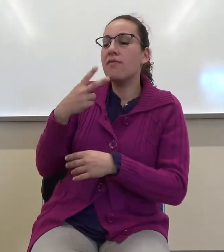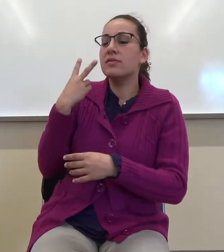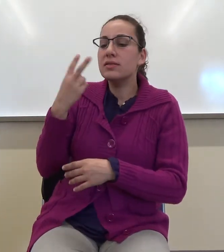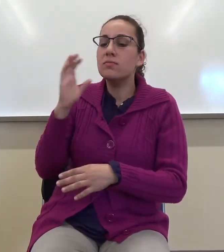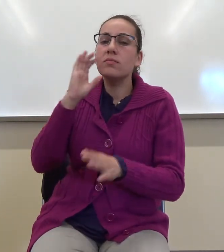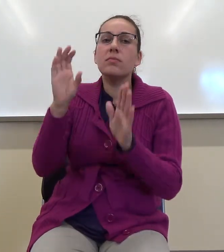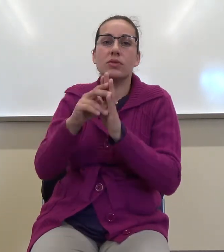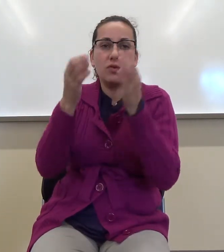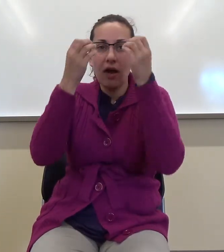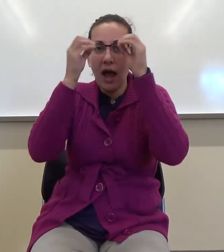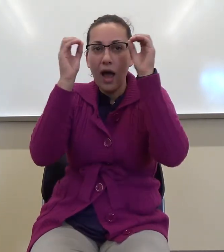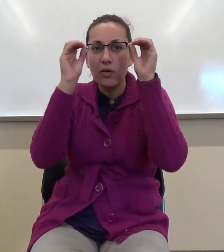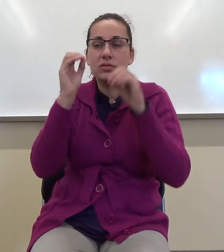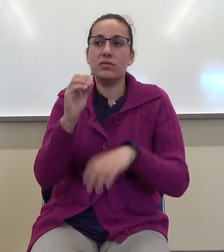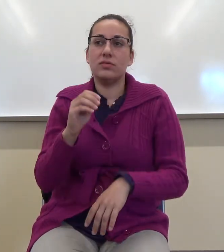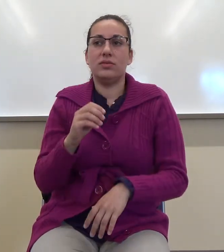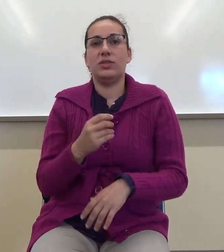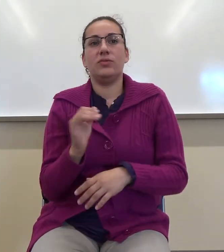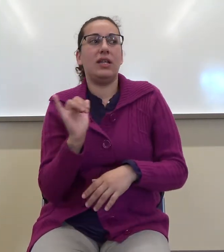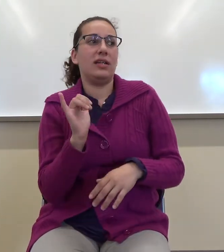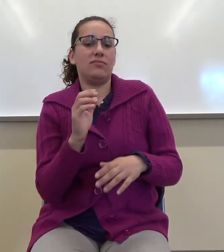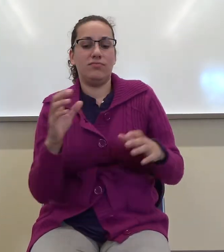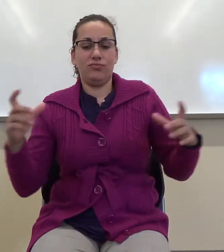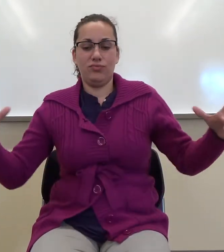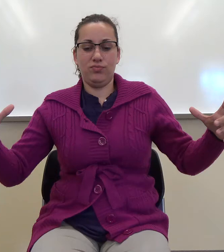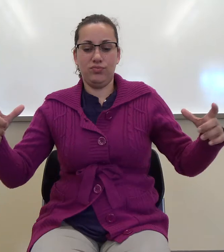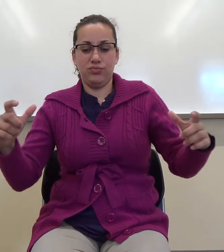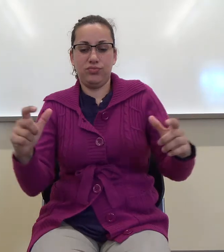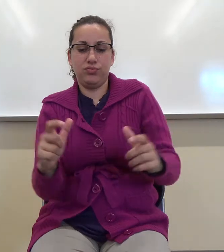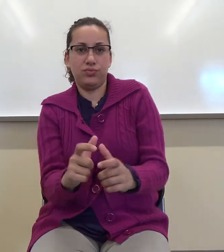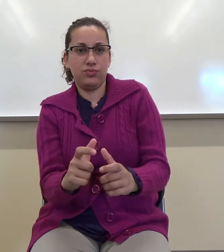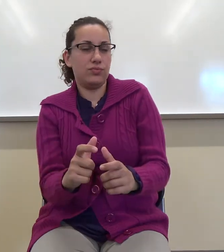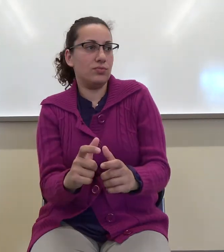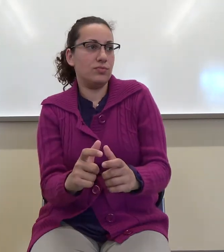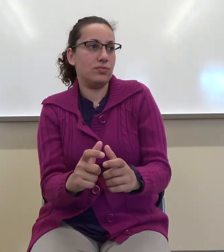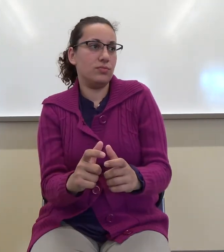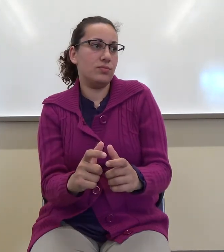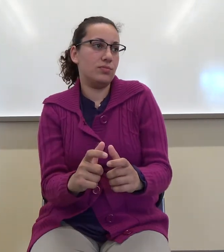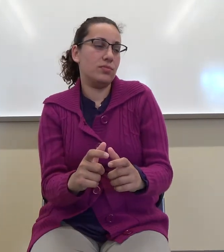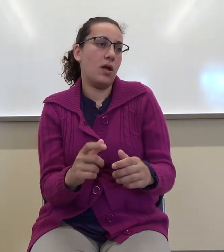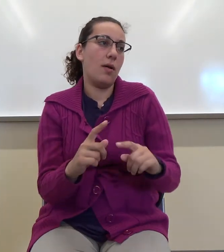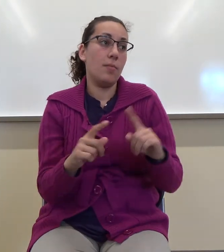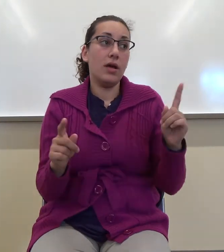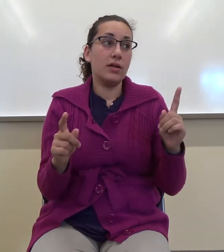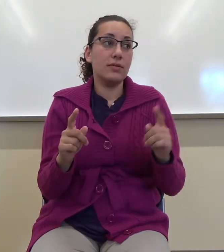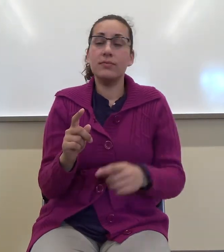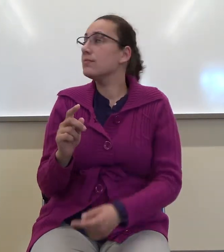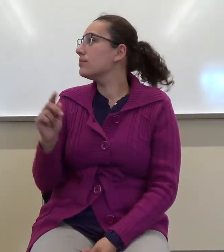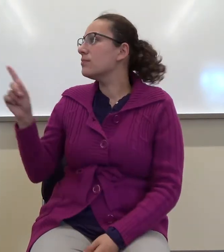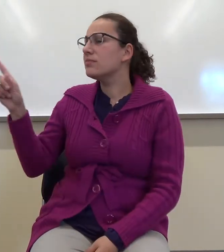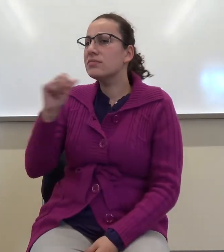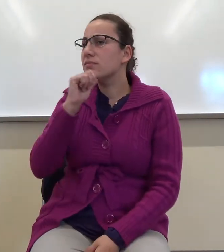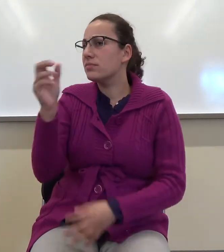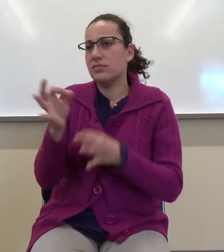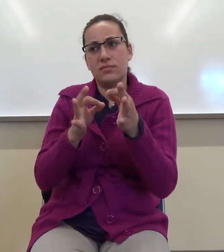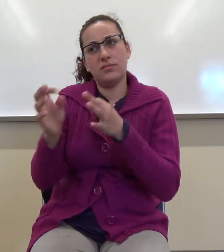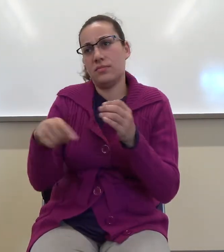those. They're endangered, right? But this paragraph is not about northern spotted owls. And that's